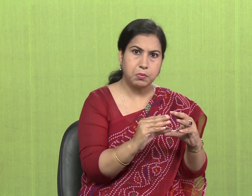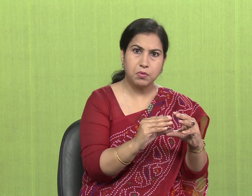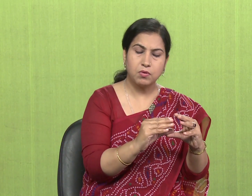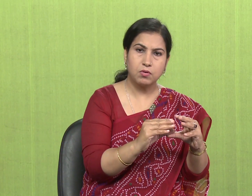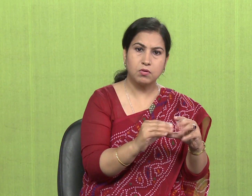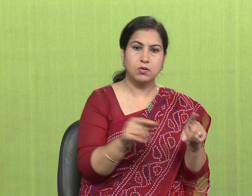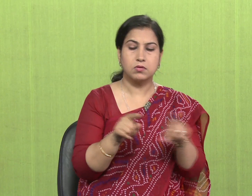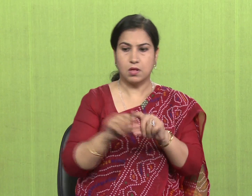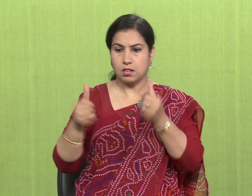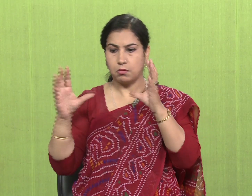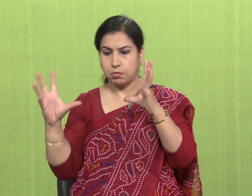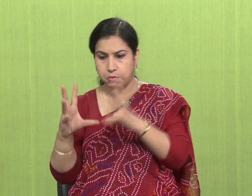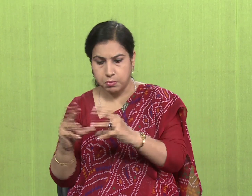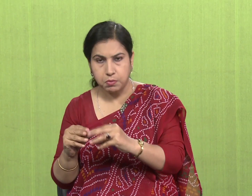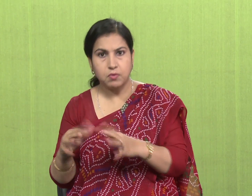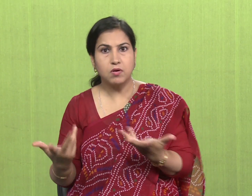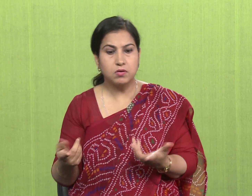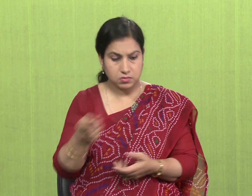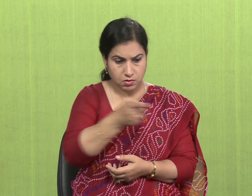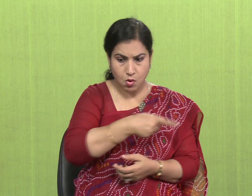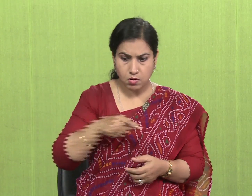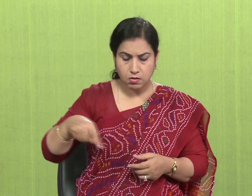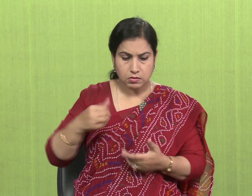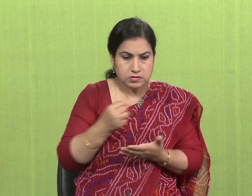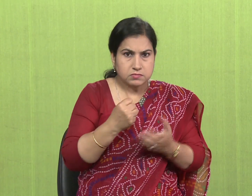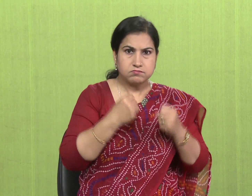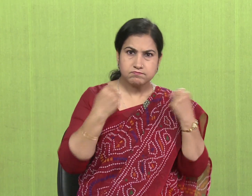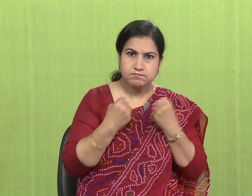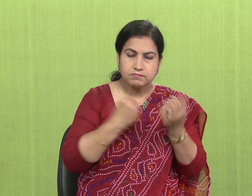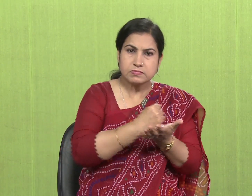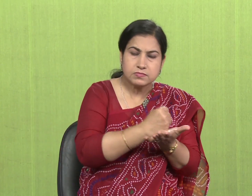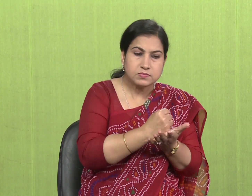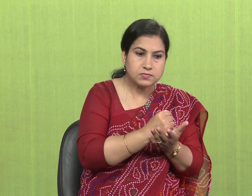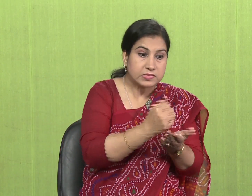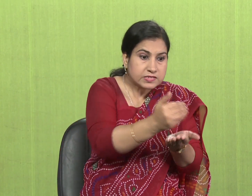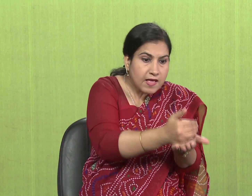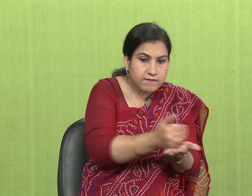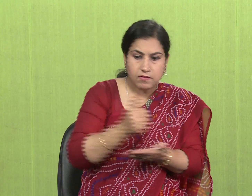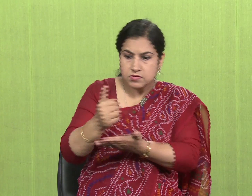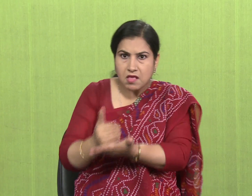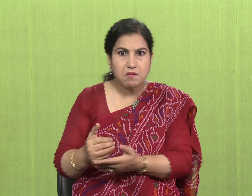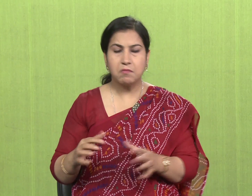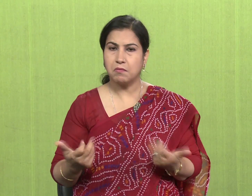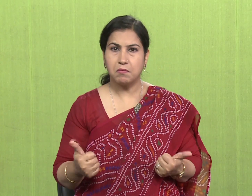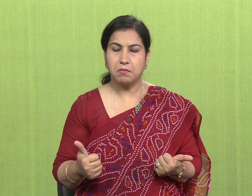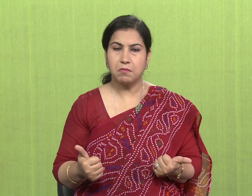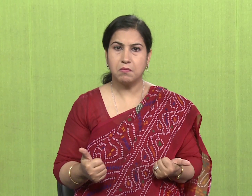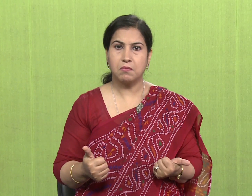However, none of these efforts will be truly successful unless all